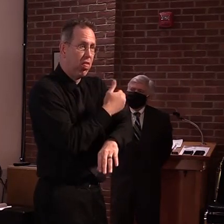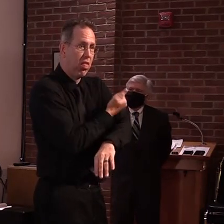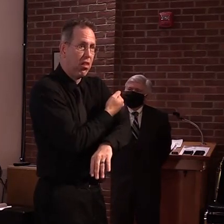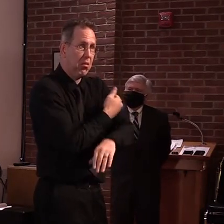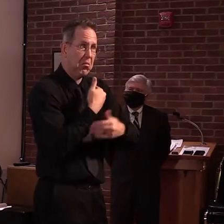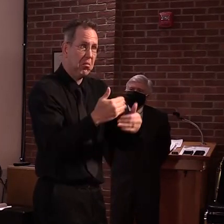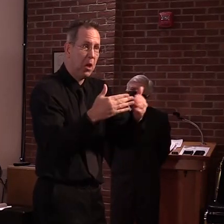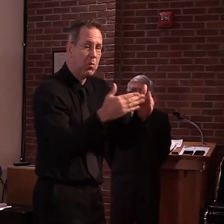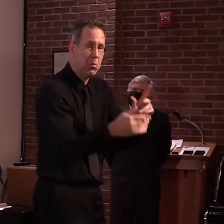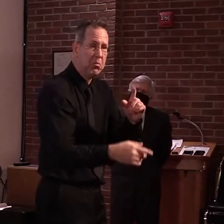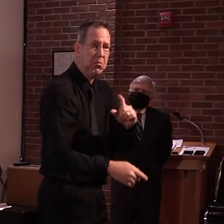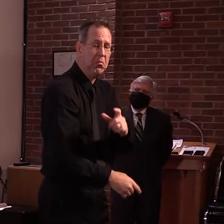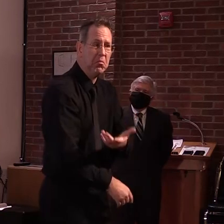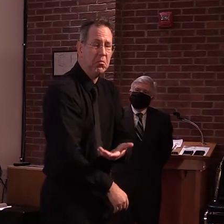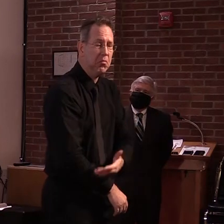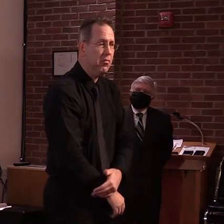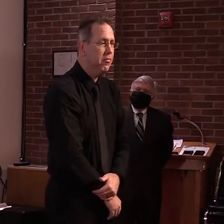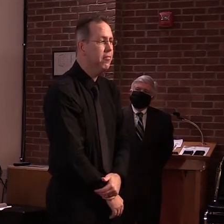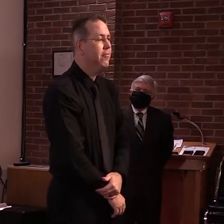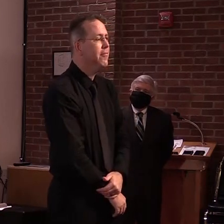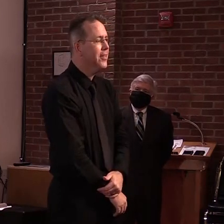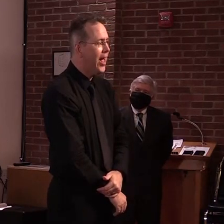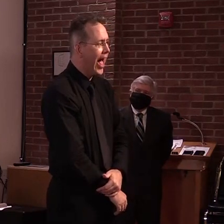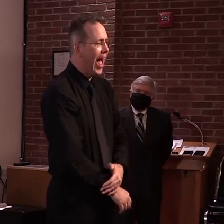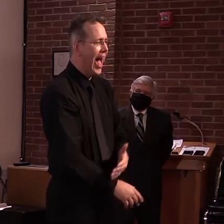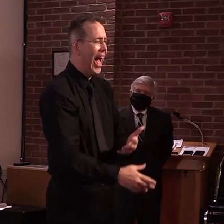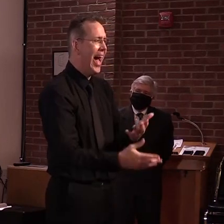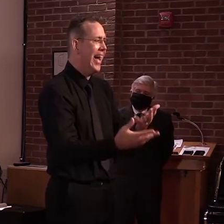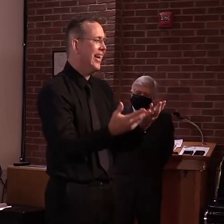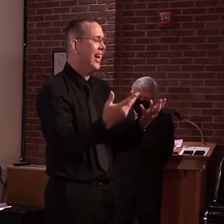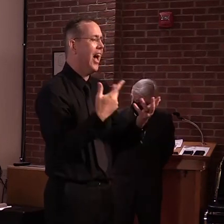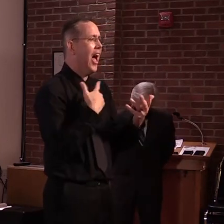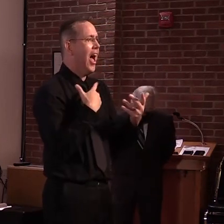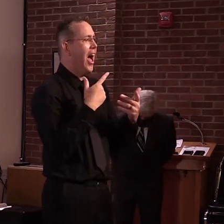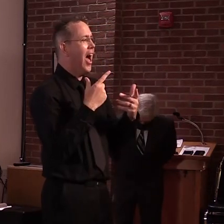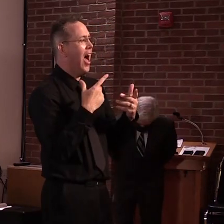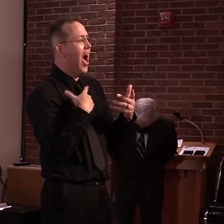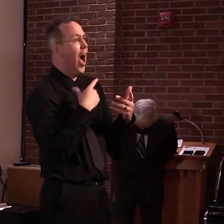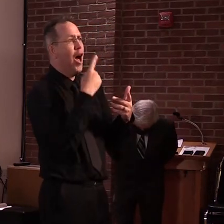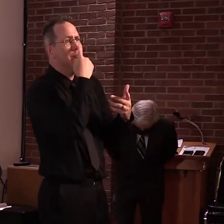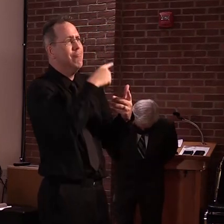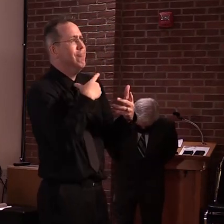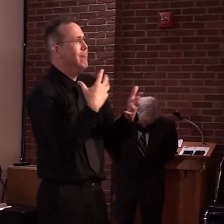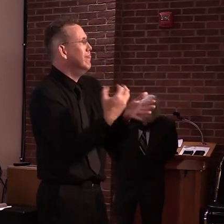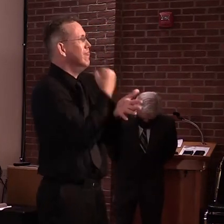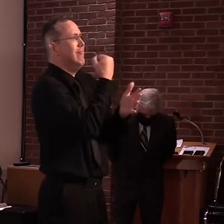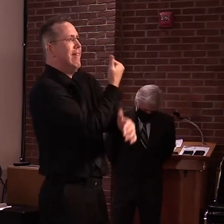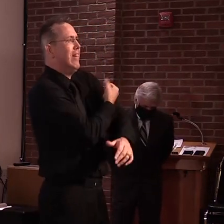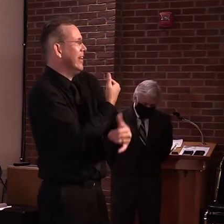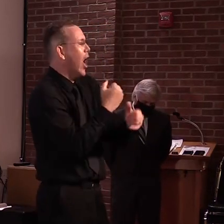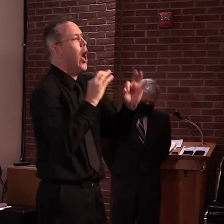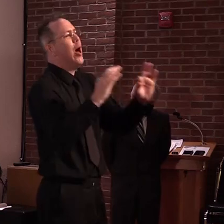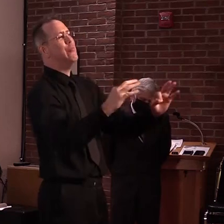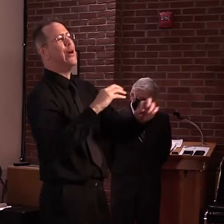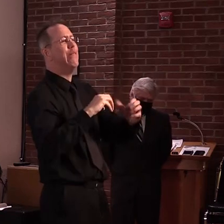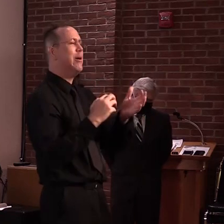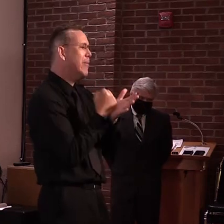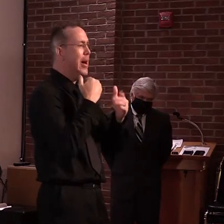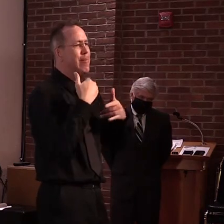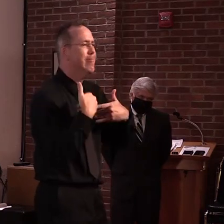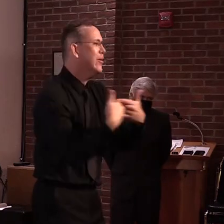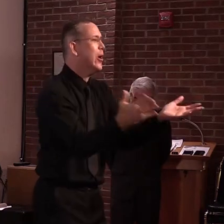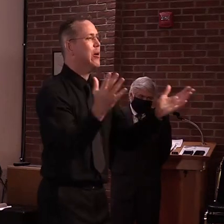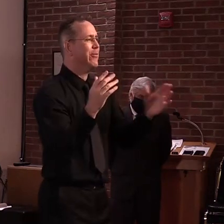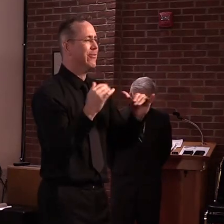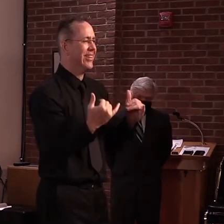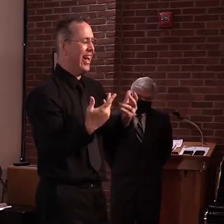if a vaccine magically appeared and could solve this problem for all of us. But I don't think we can,